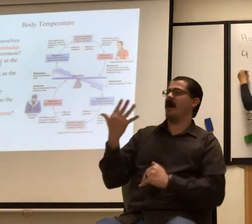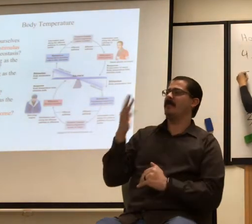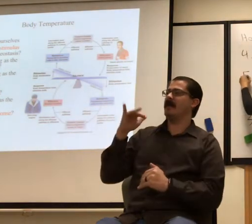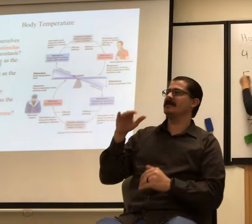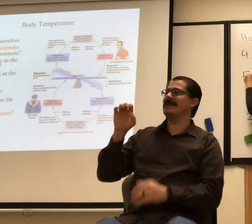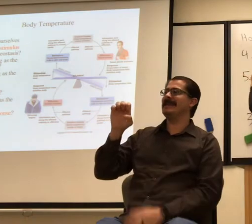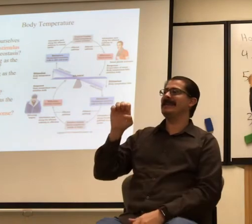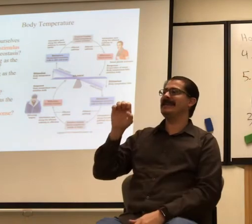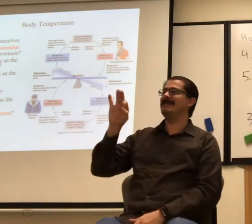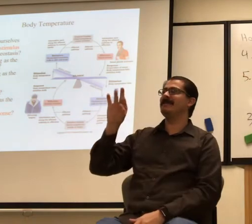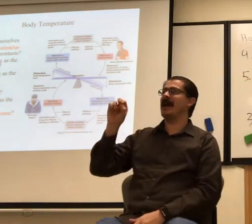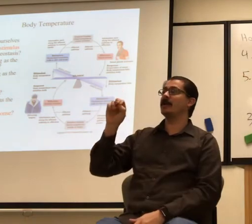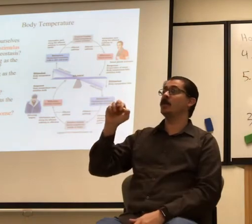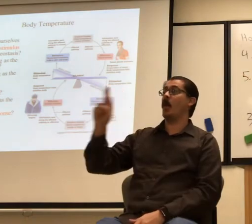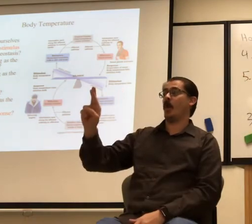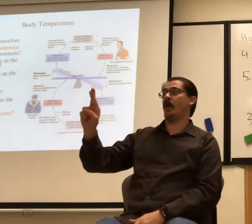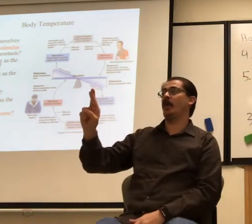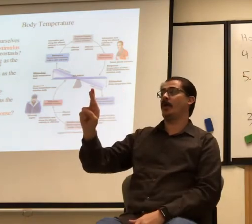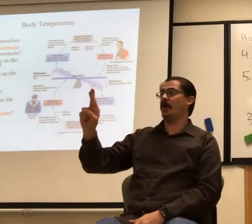effector.